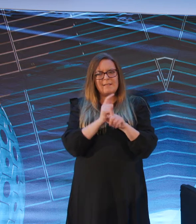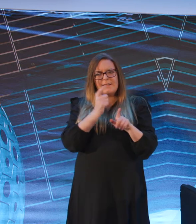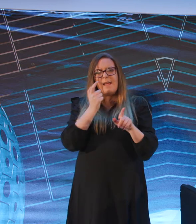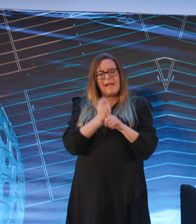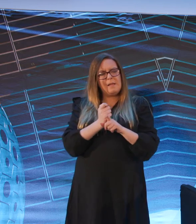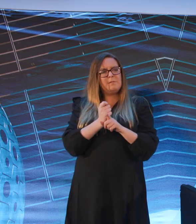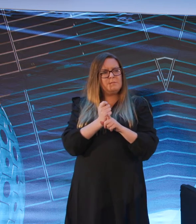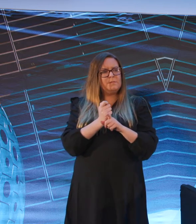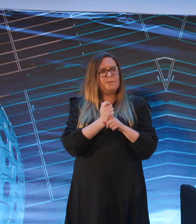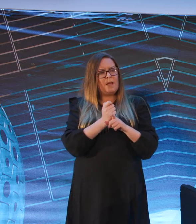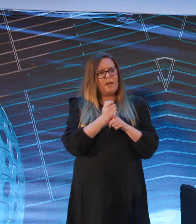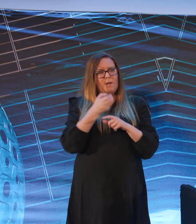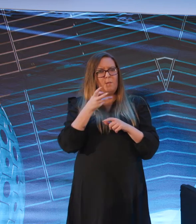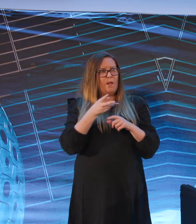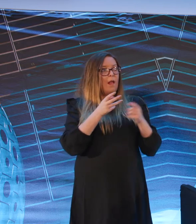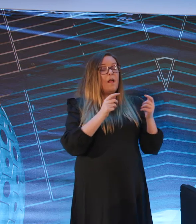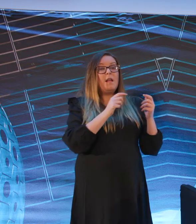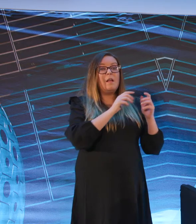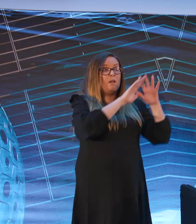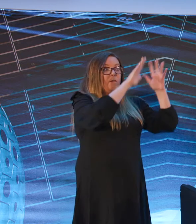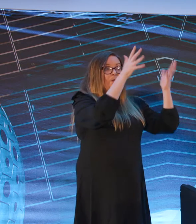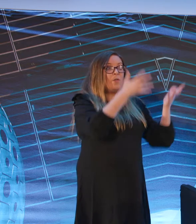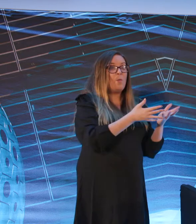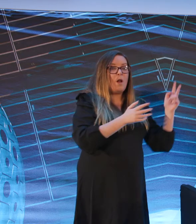University's reputation across the world.